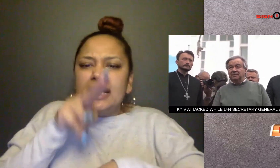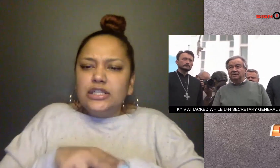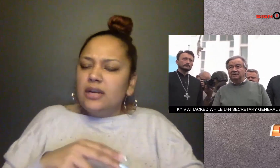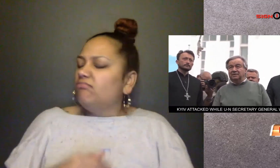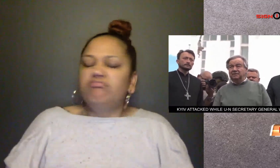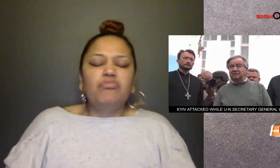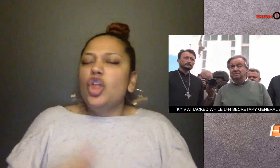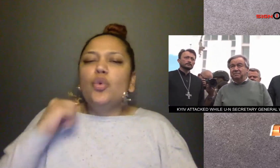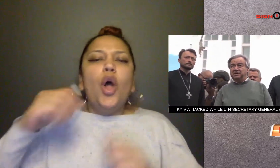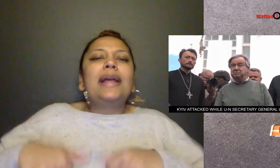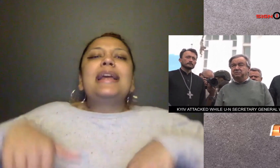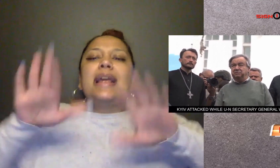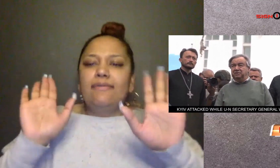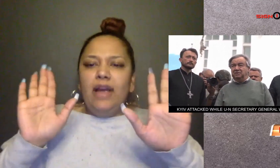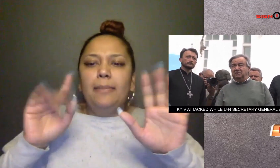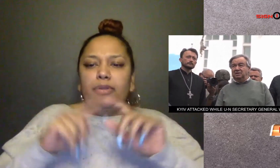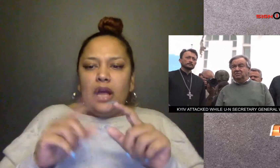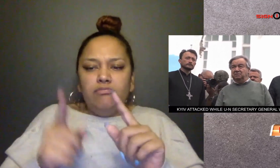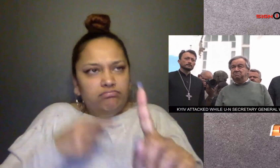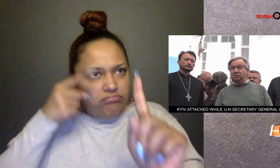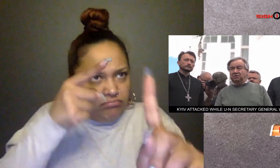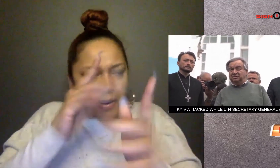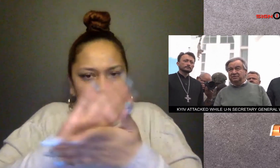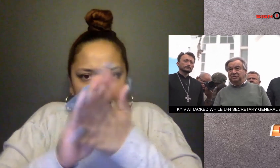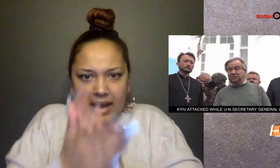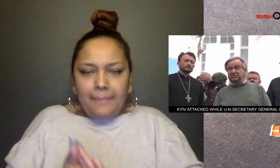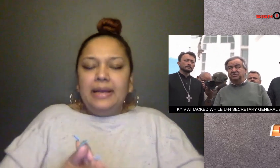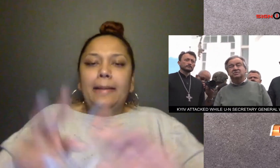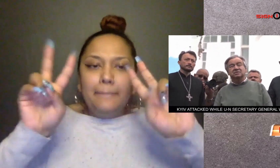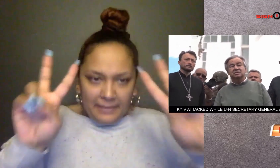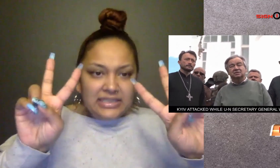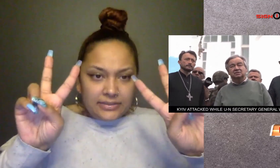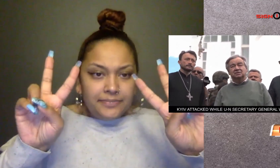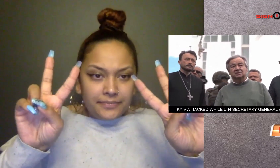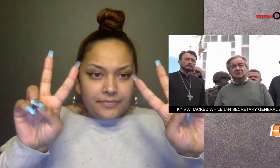promised United Nations will not give up on achieving peace